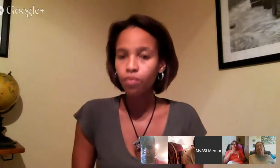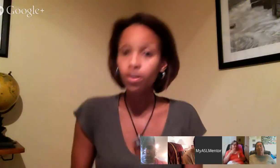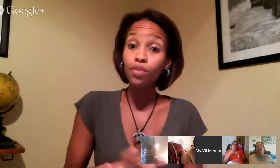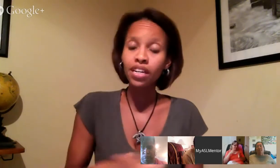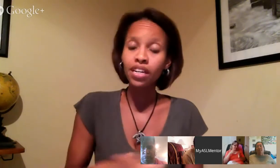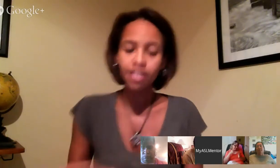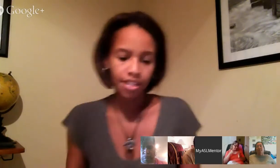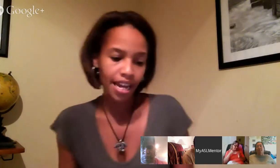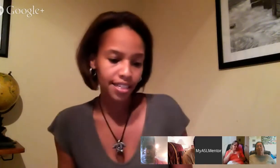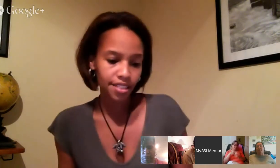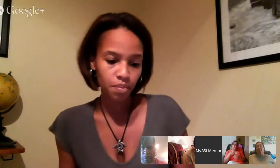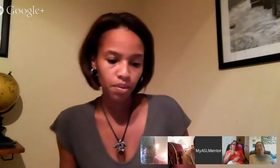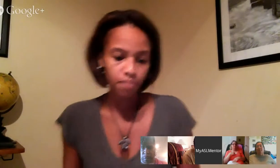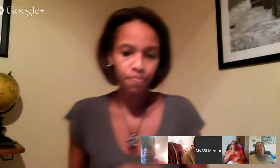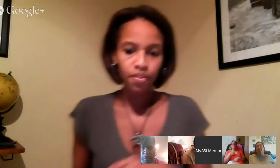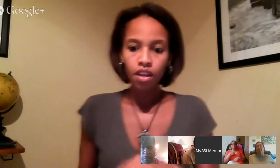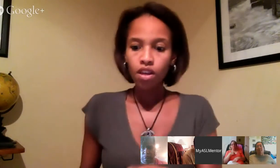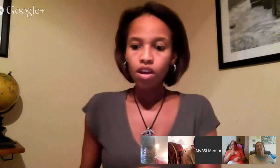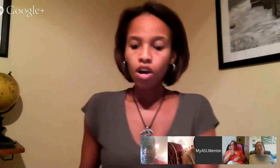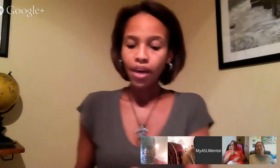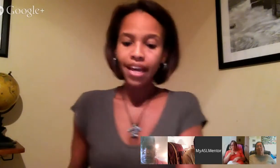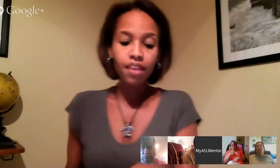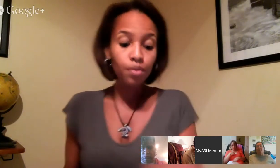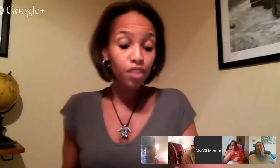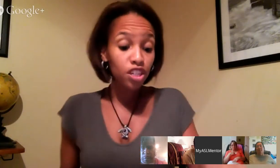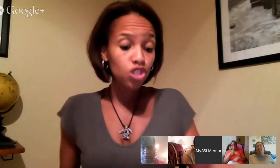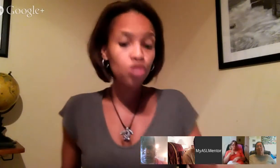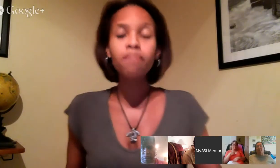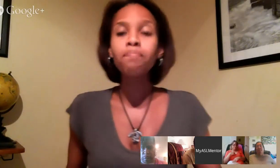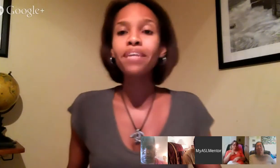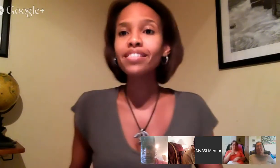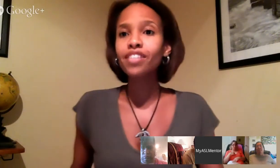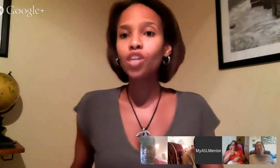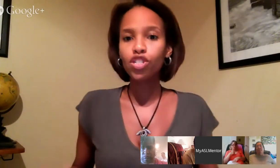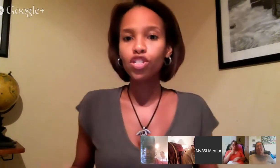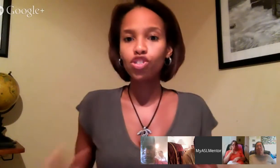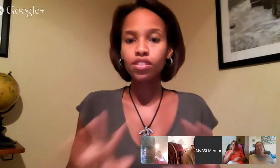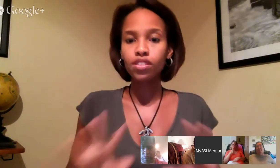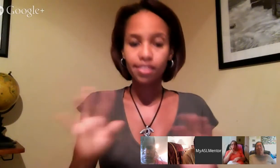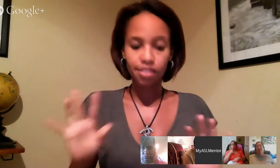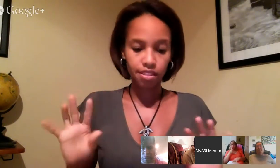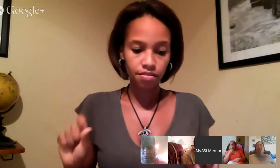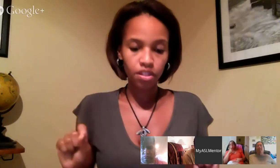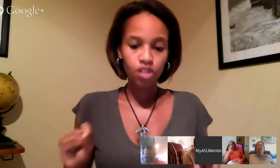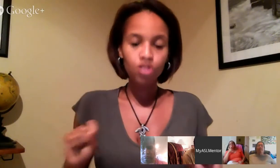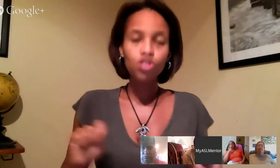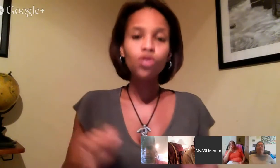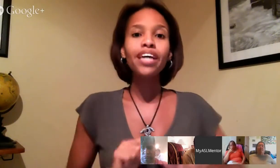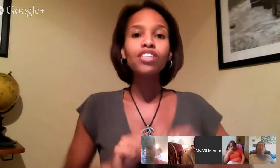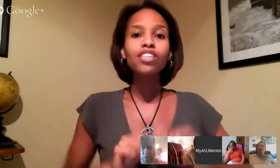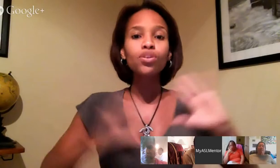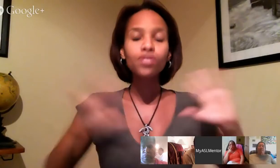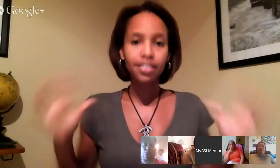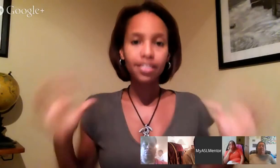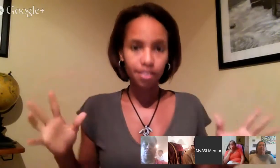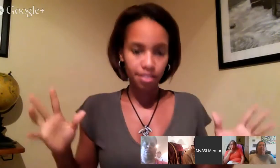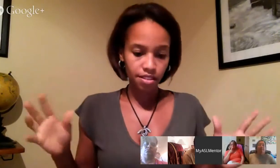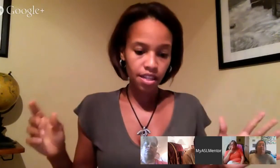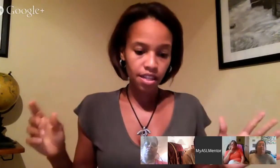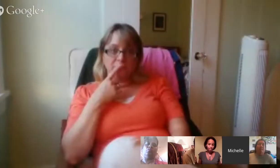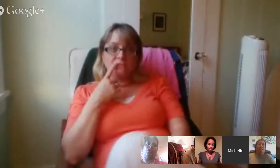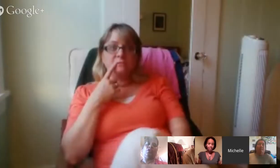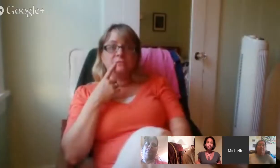okay? When I read, I get sleepy. Okay, and then we're going to just do some basic question sentences. So yes/no